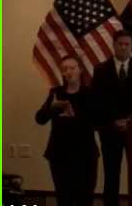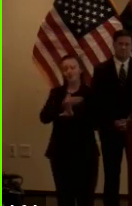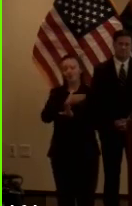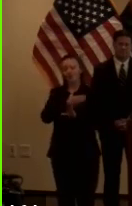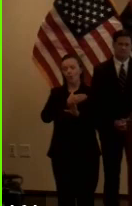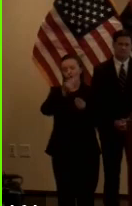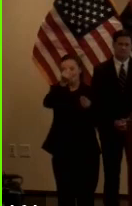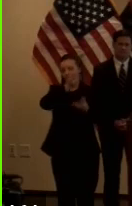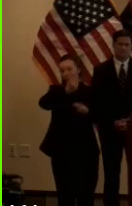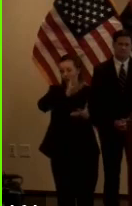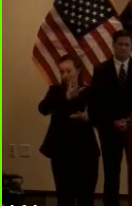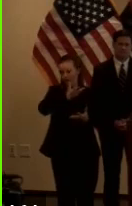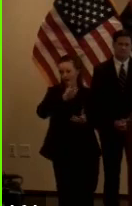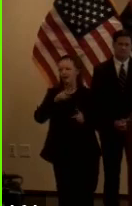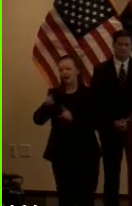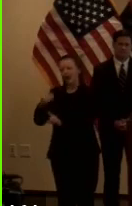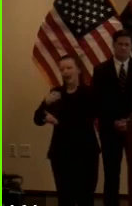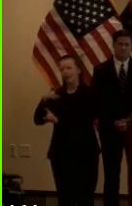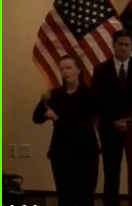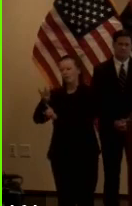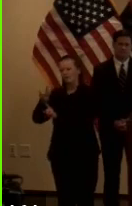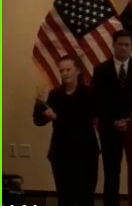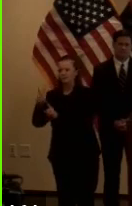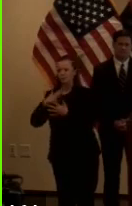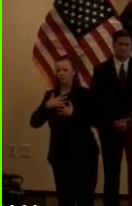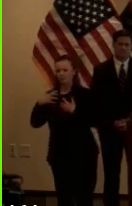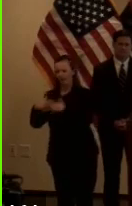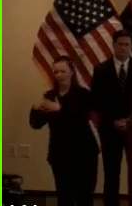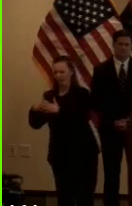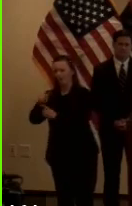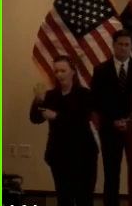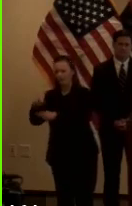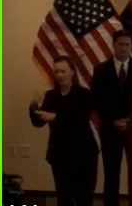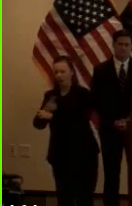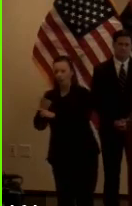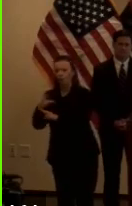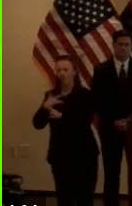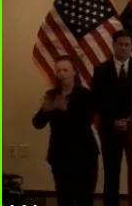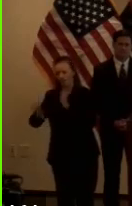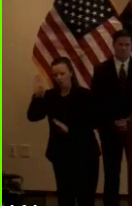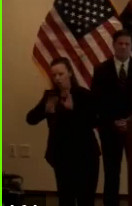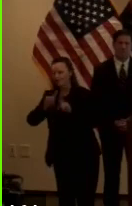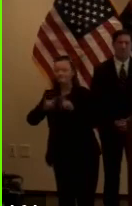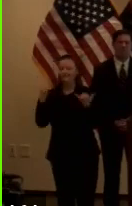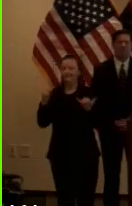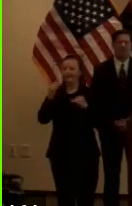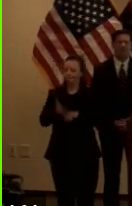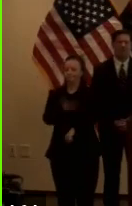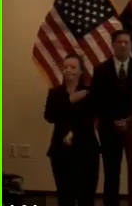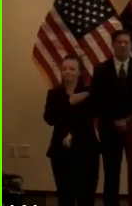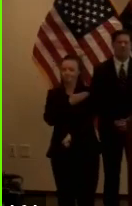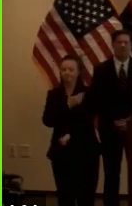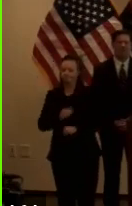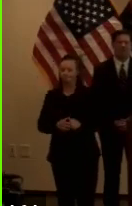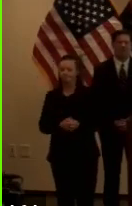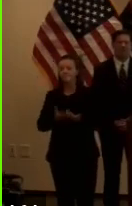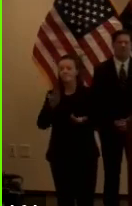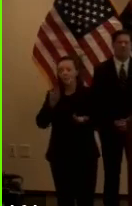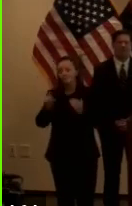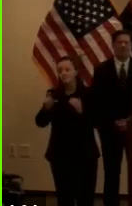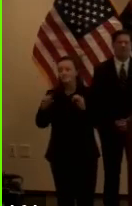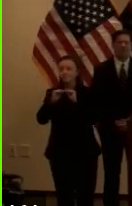had 172 ventilators reported to the department, with 100% of those being in use. While we still might need